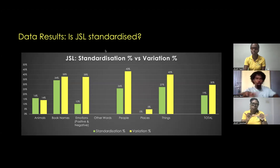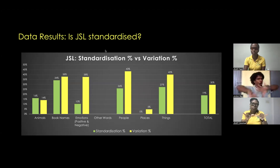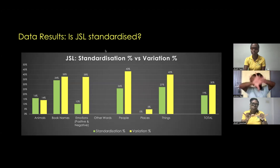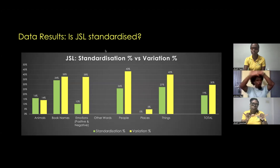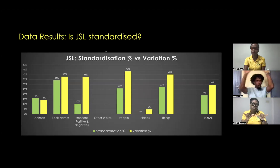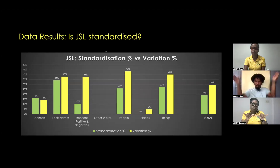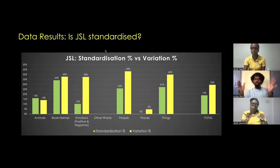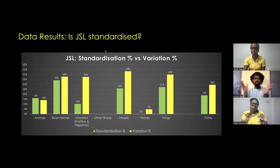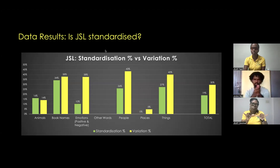Similarities, 19%.